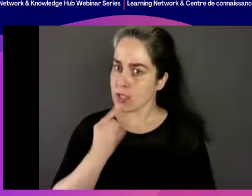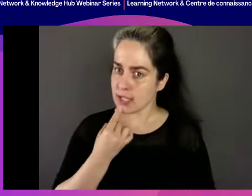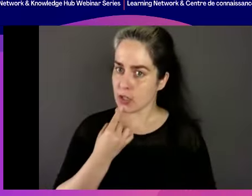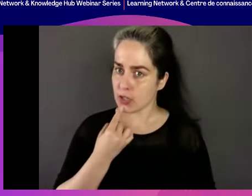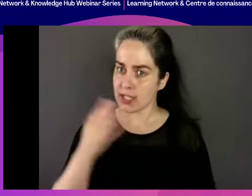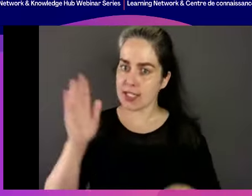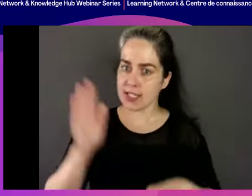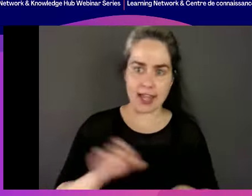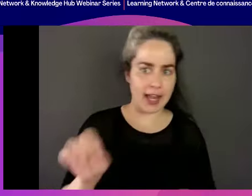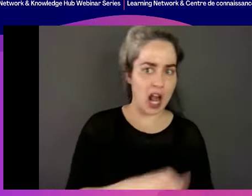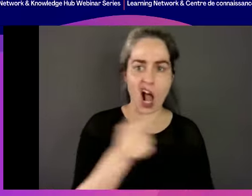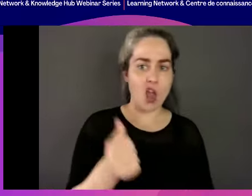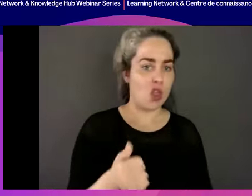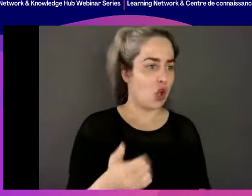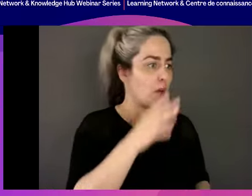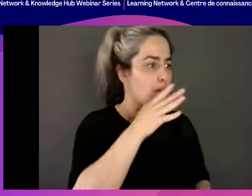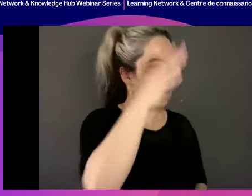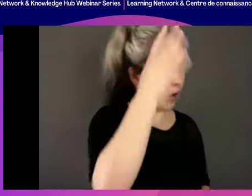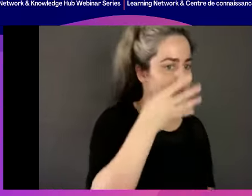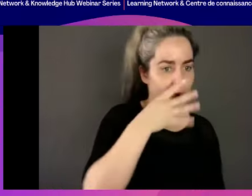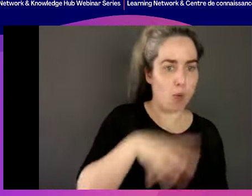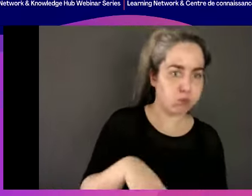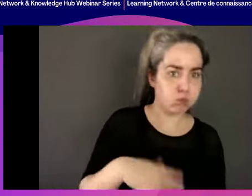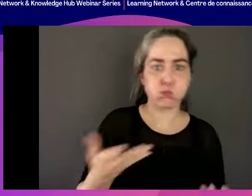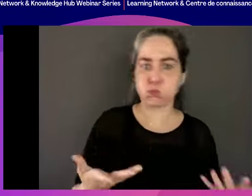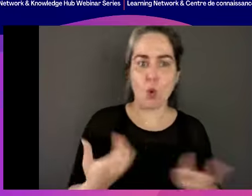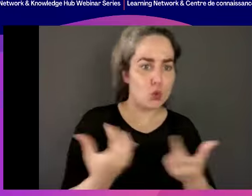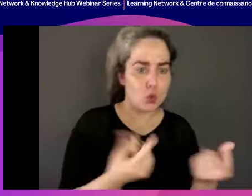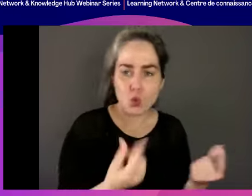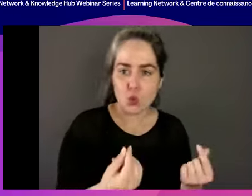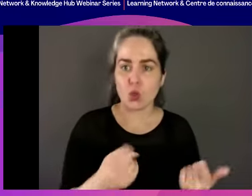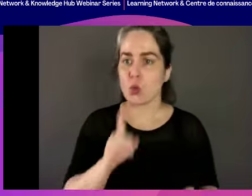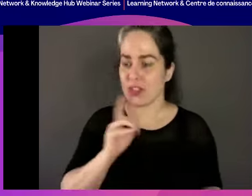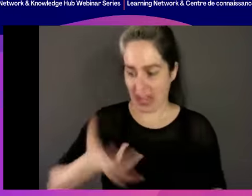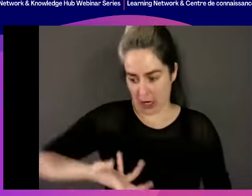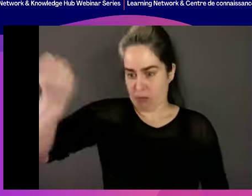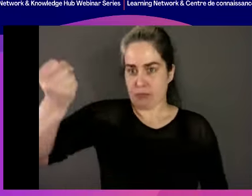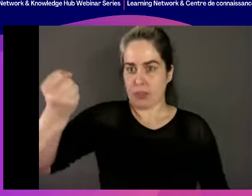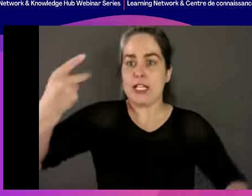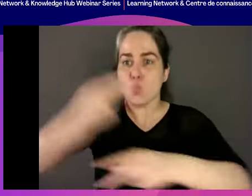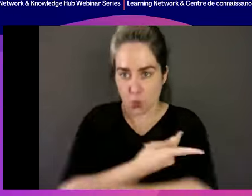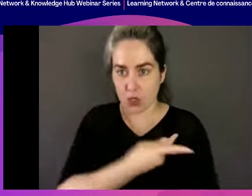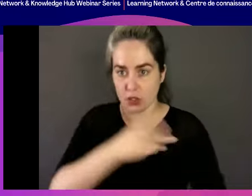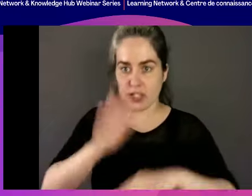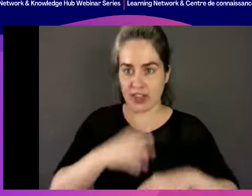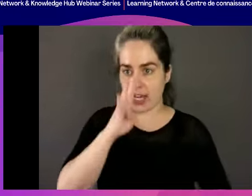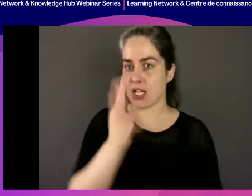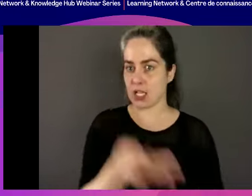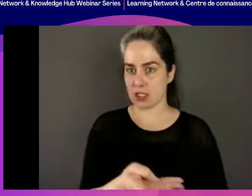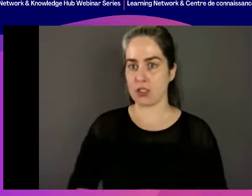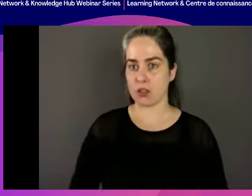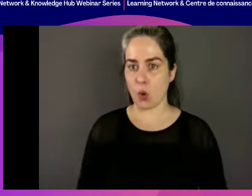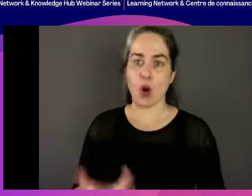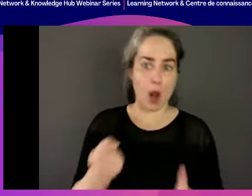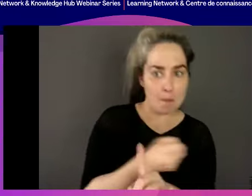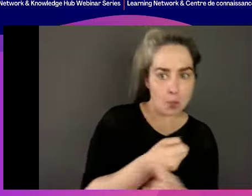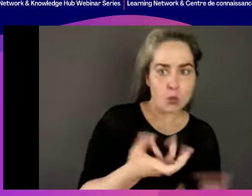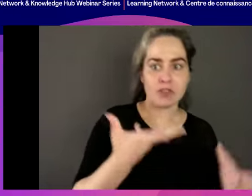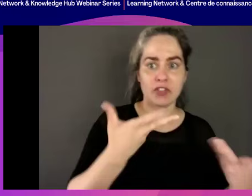acts of omission or commission. So removal is worse than some of the neglect and abuse that they were